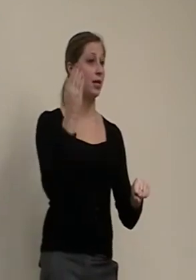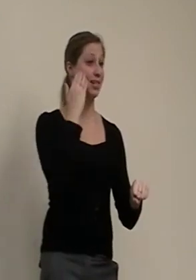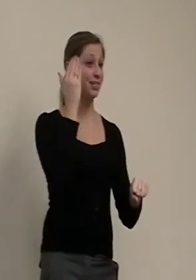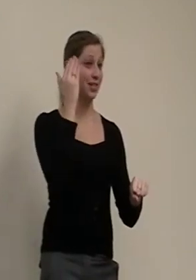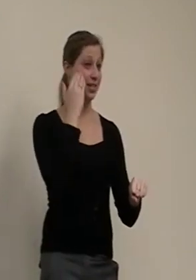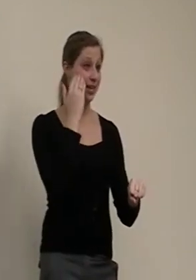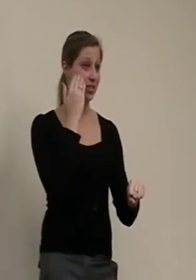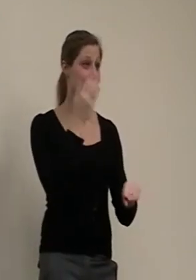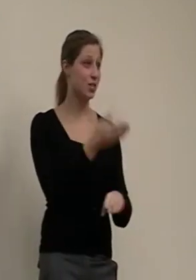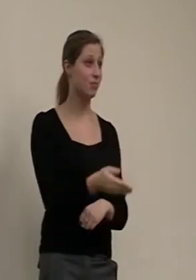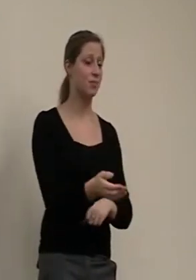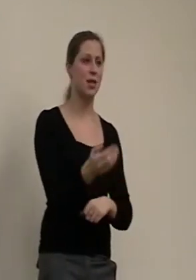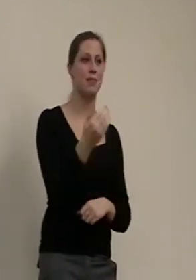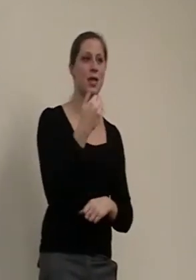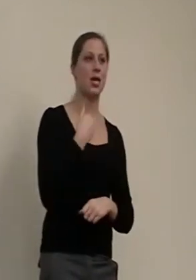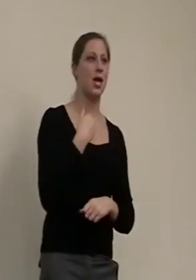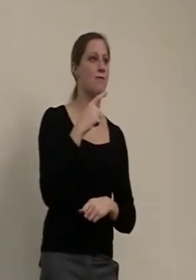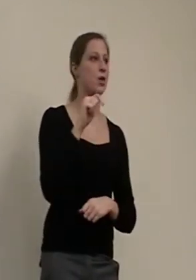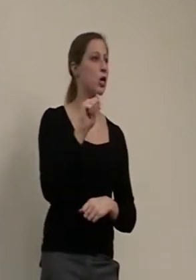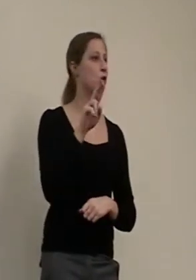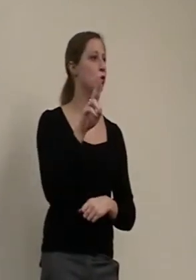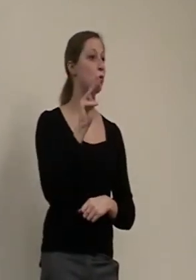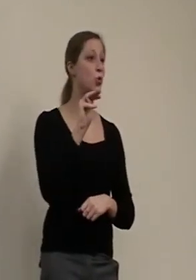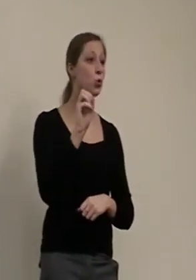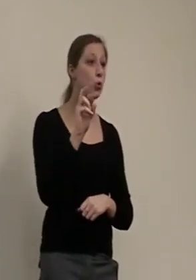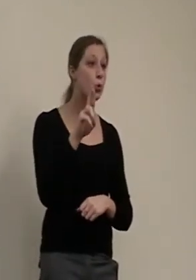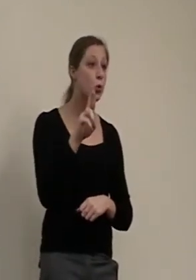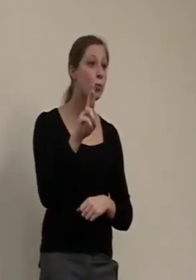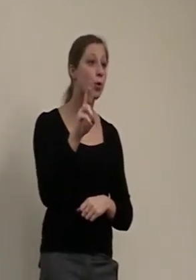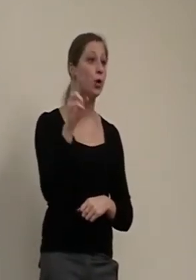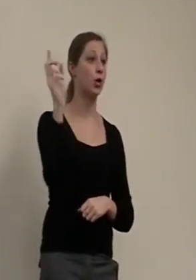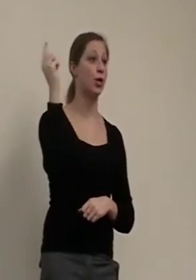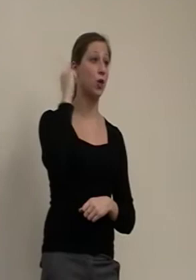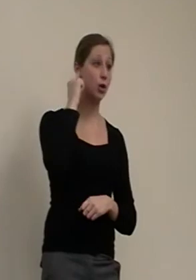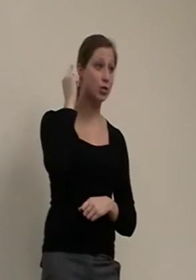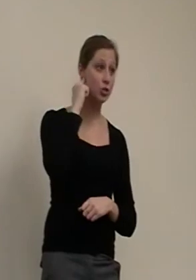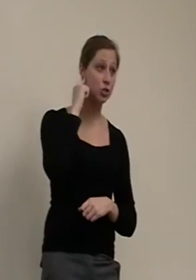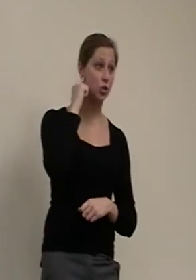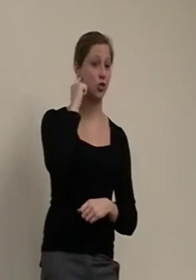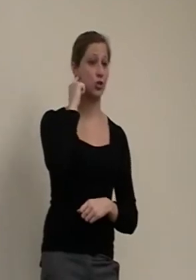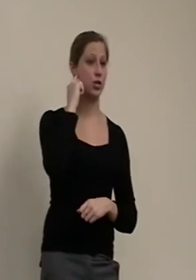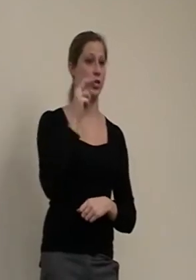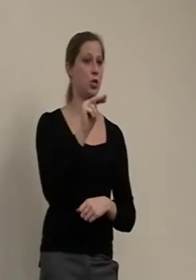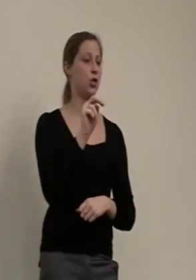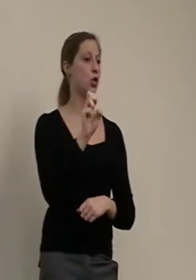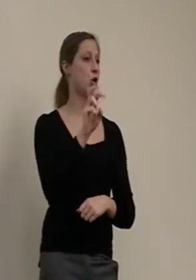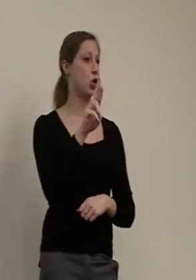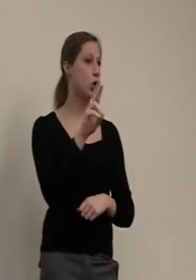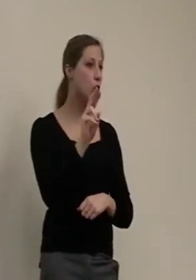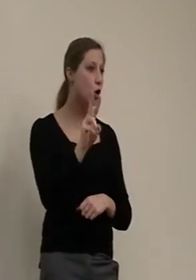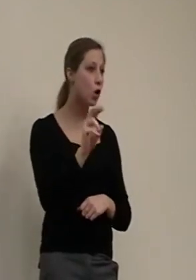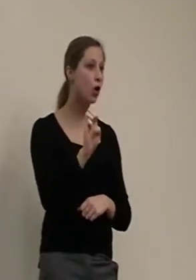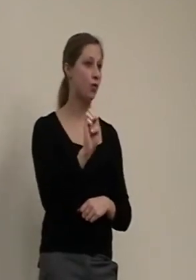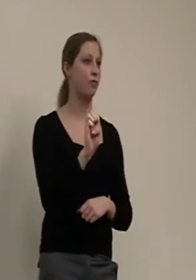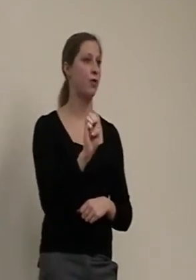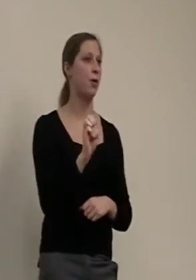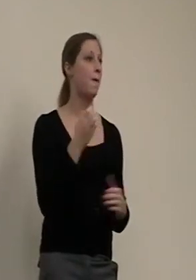needs to be investigated. So auditory nerve tumors, they're benign, but they can grow on the auditory nerve and cause